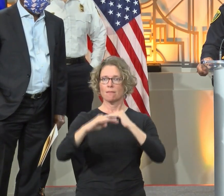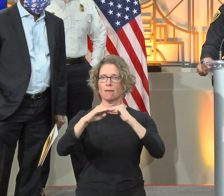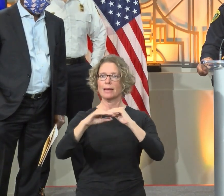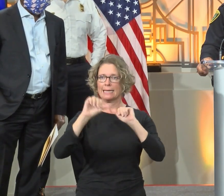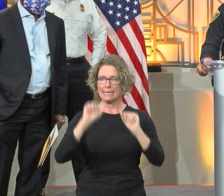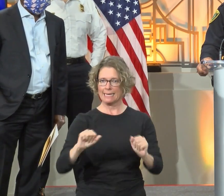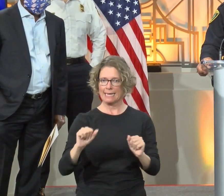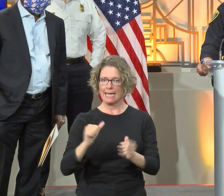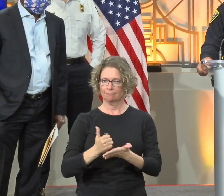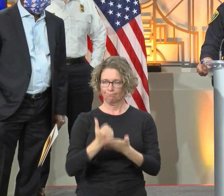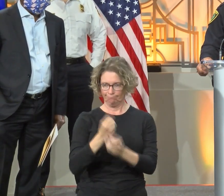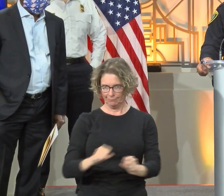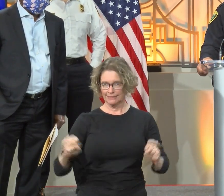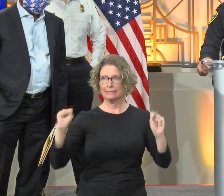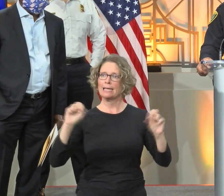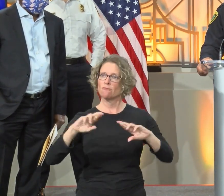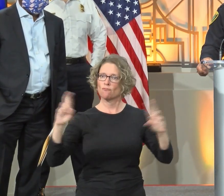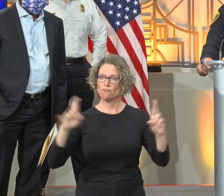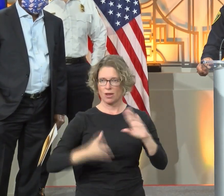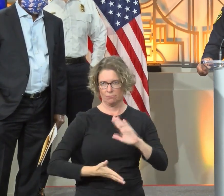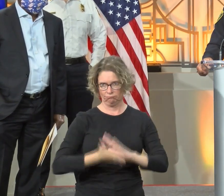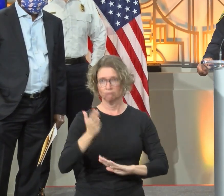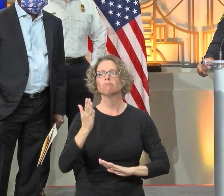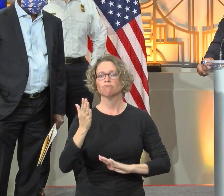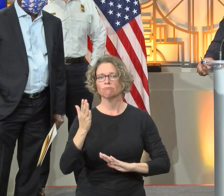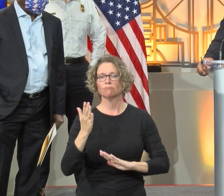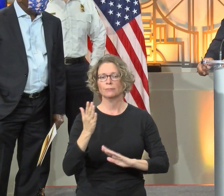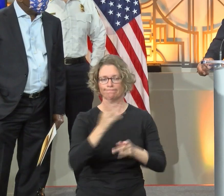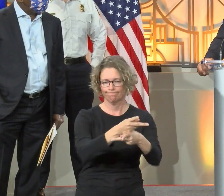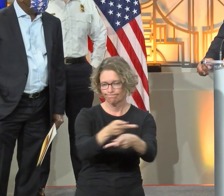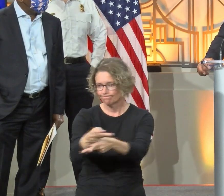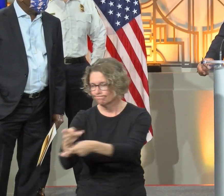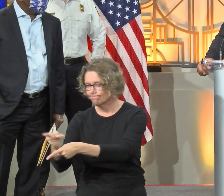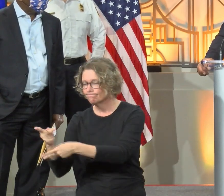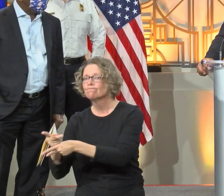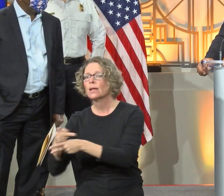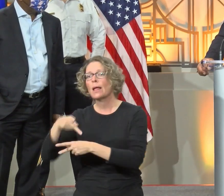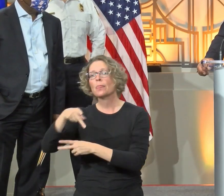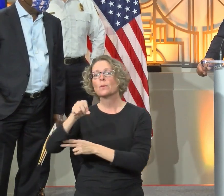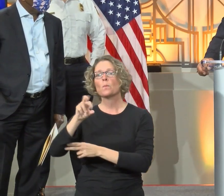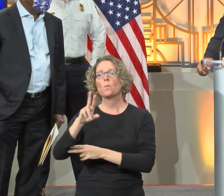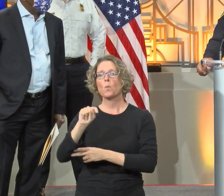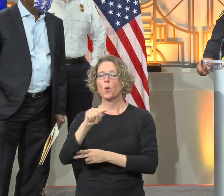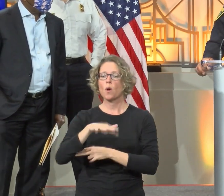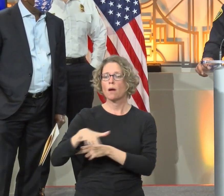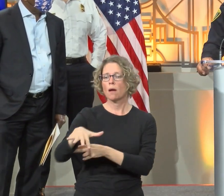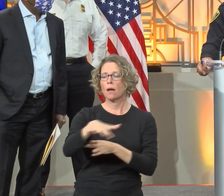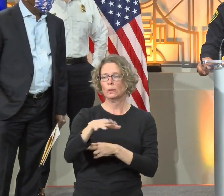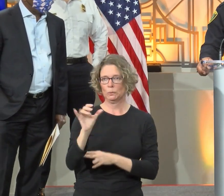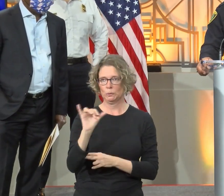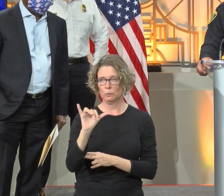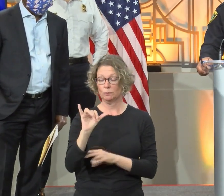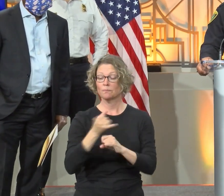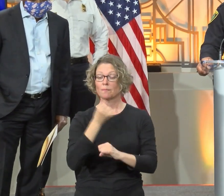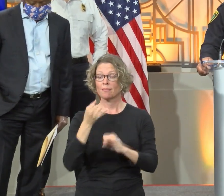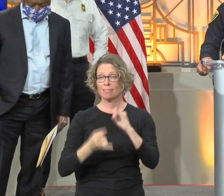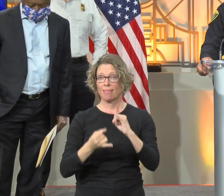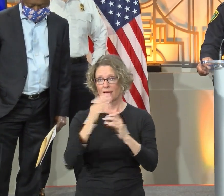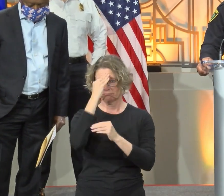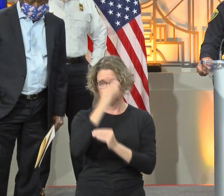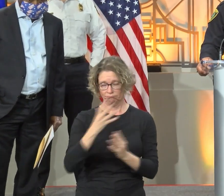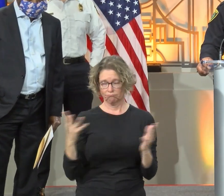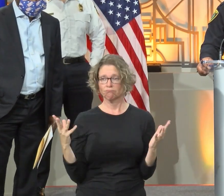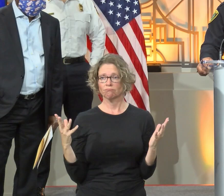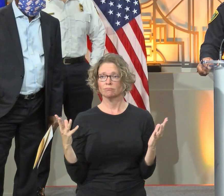rescue and ready to go. And we will be monitoring the waterways in the port area with our port unit. The last thing I want to say to folks is